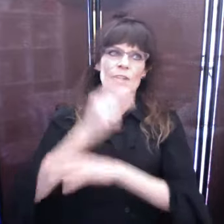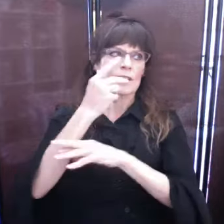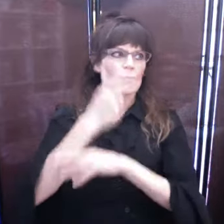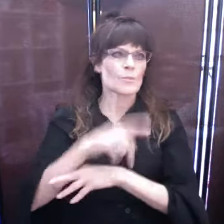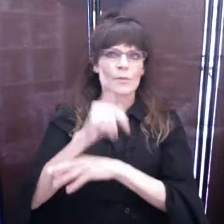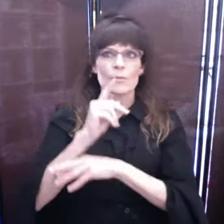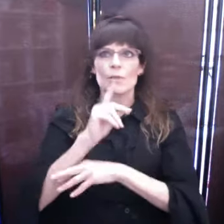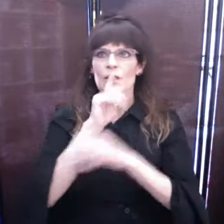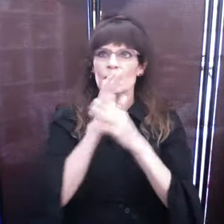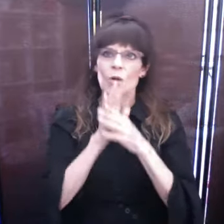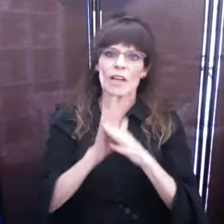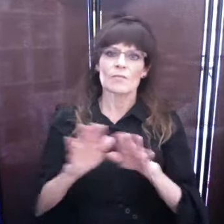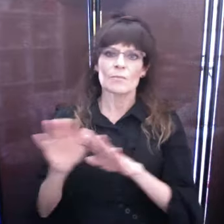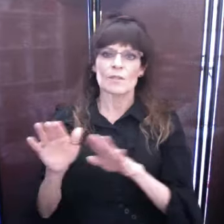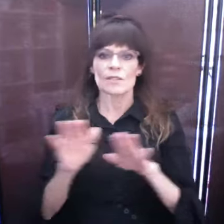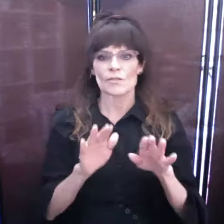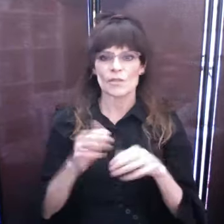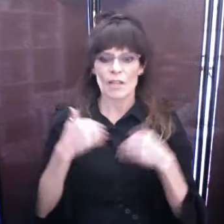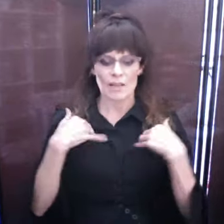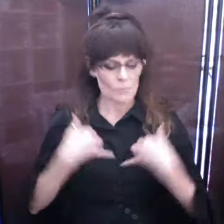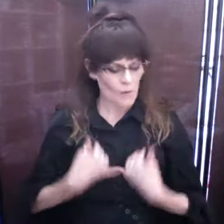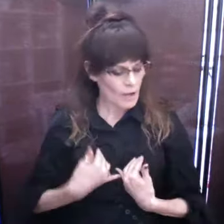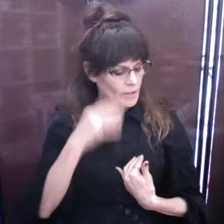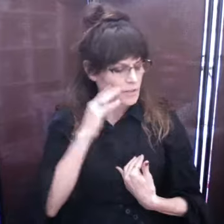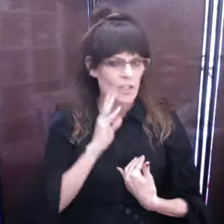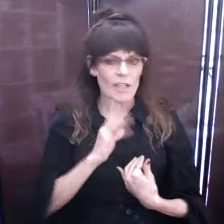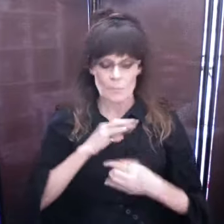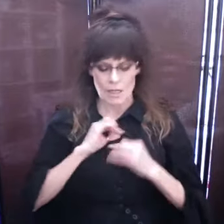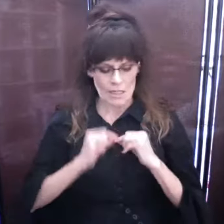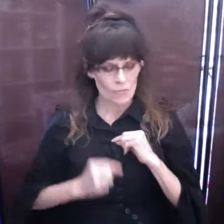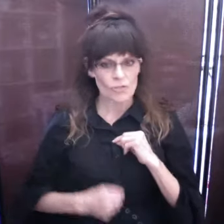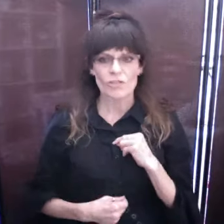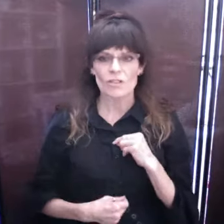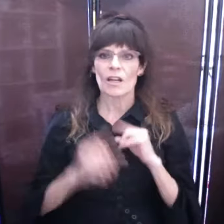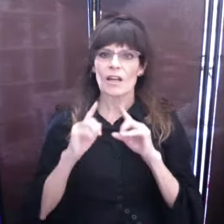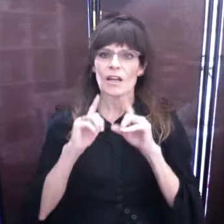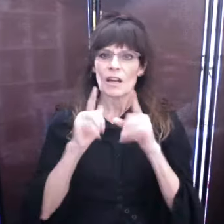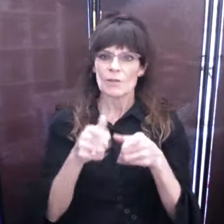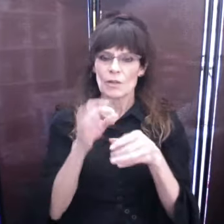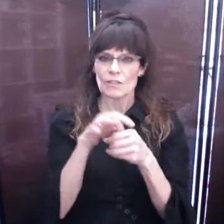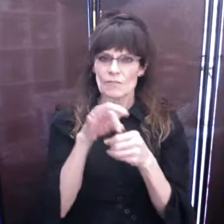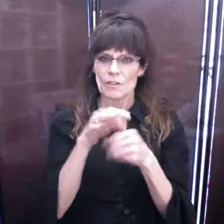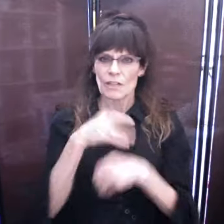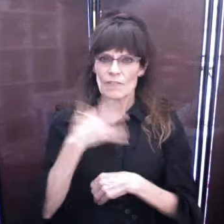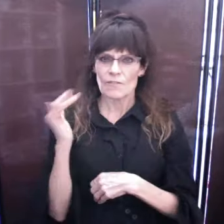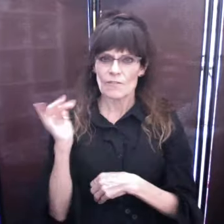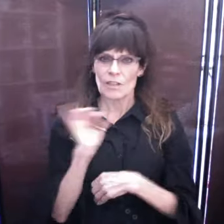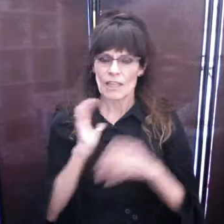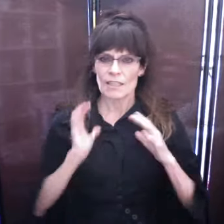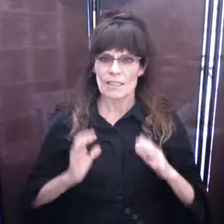peaceful. And I got my brown leather jacket on, I got a nice button-down shirt on. And you guys, I'm going to vote, and I feel like a citizen today. And just